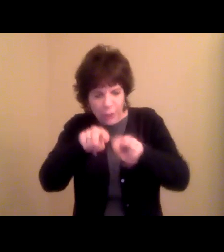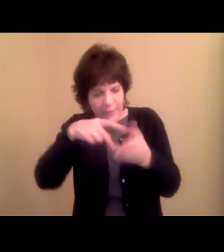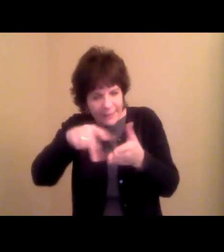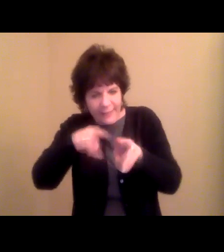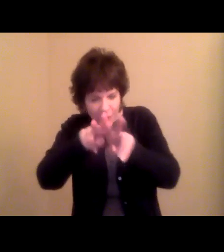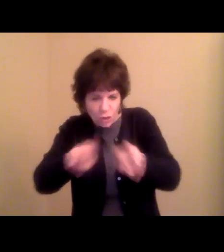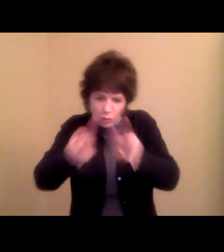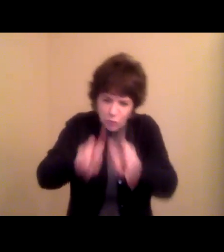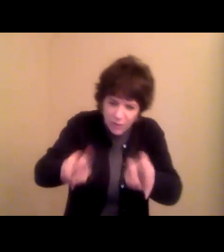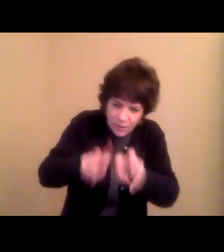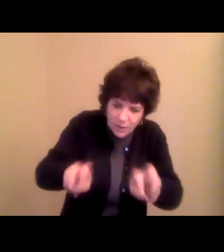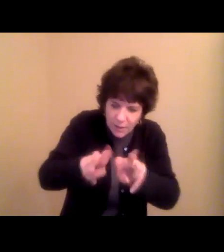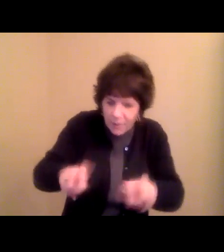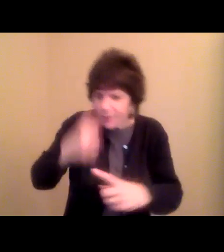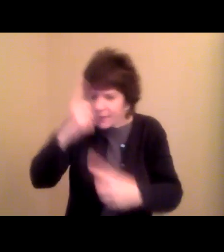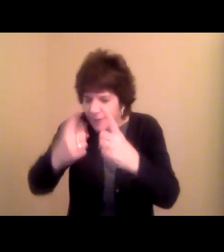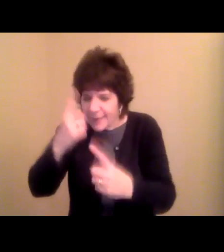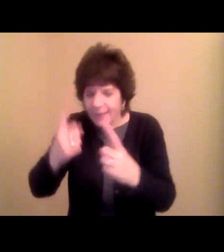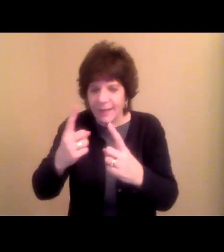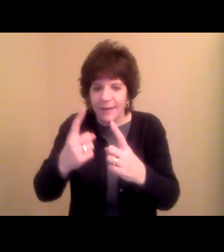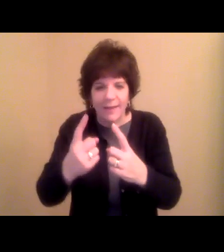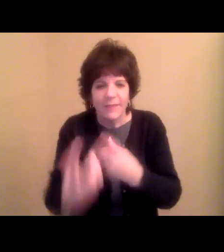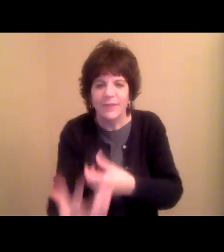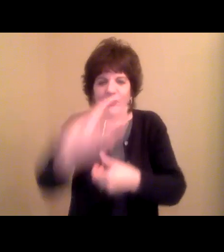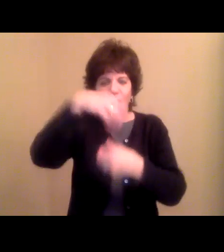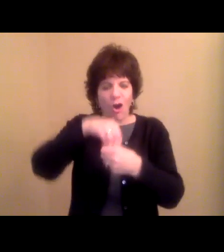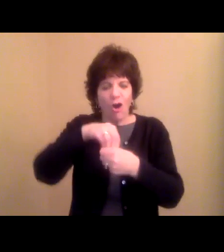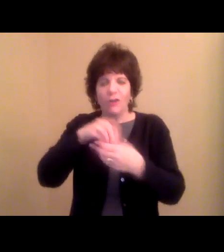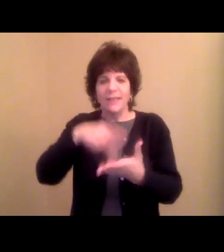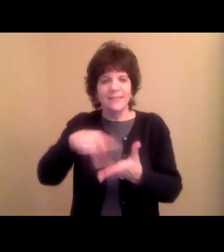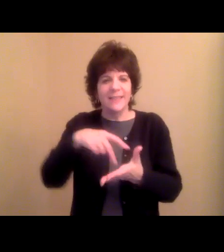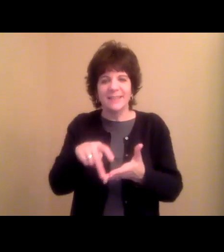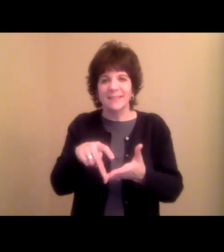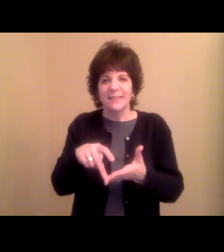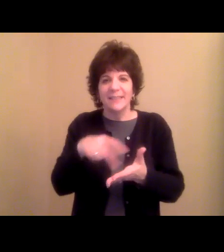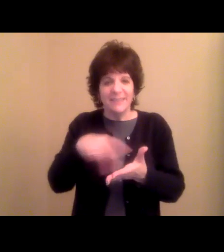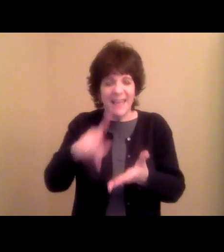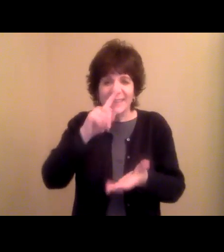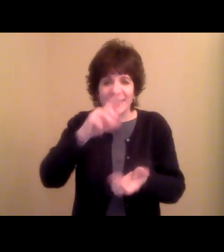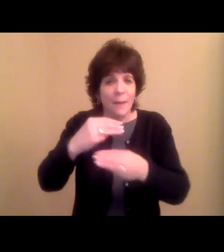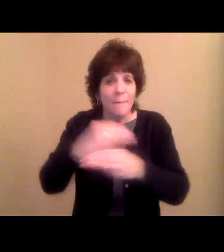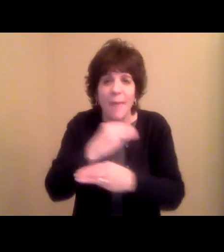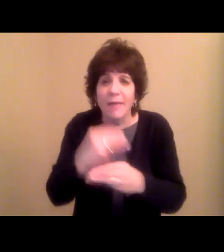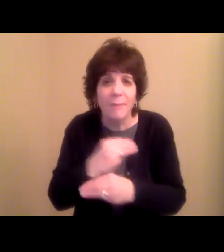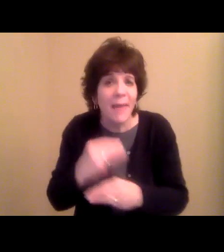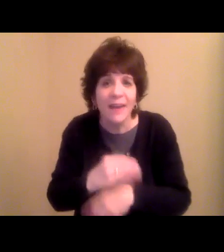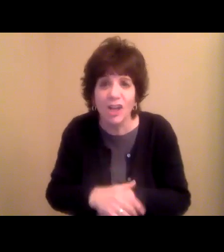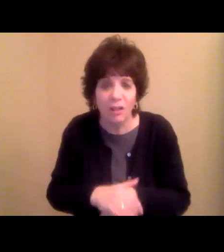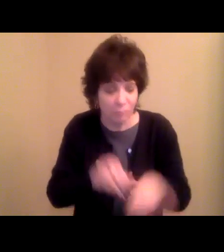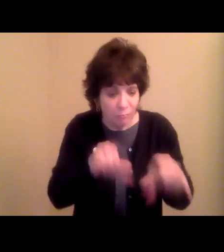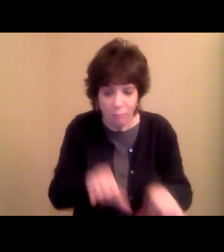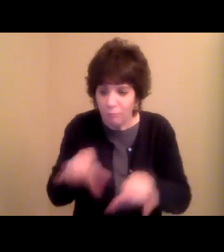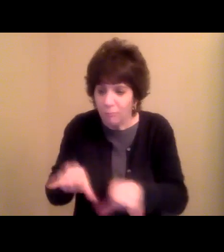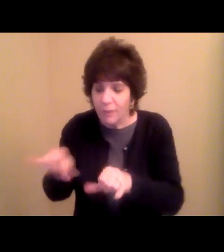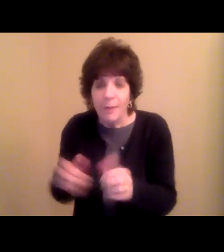creative thinking are all part of dancing. Dance is mathematical. Lots of dance